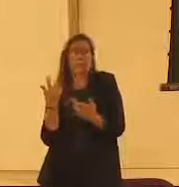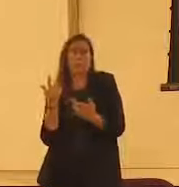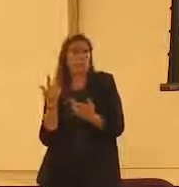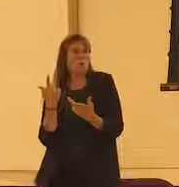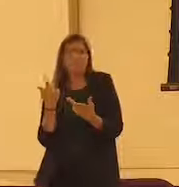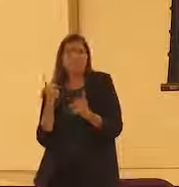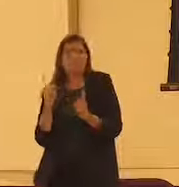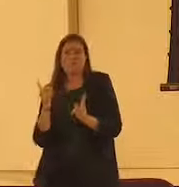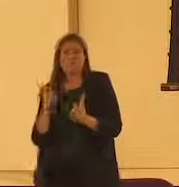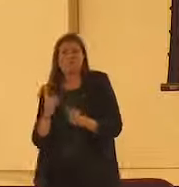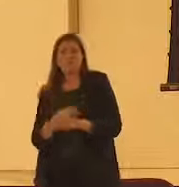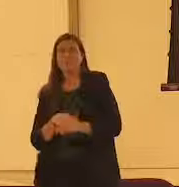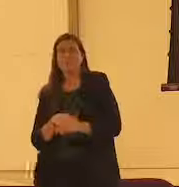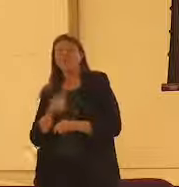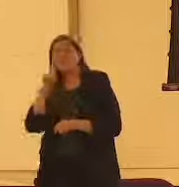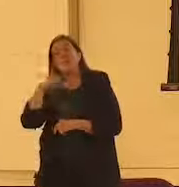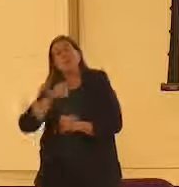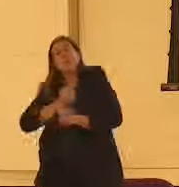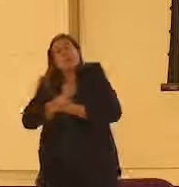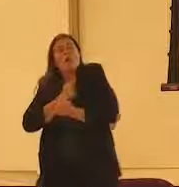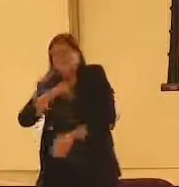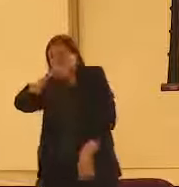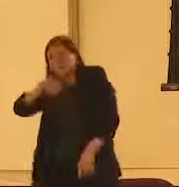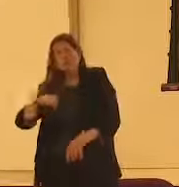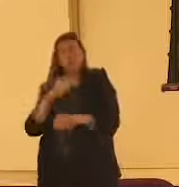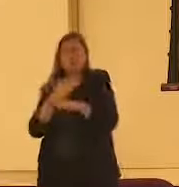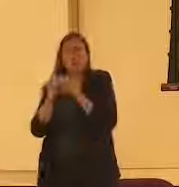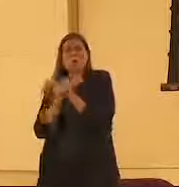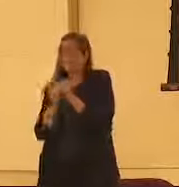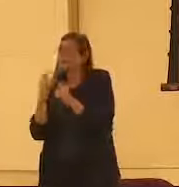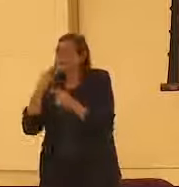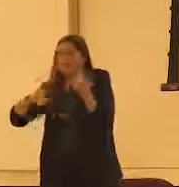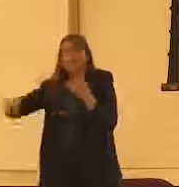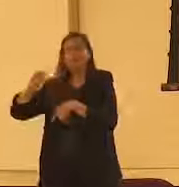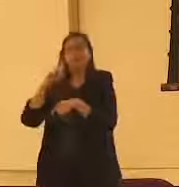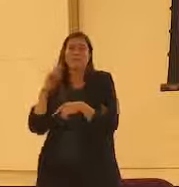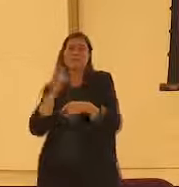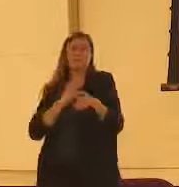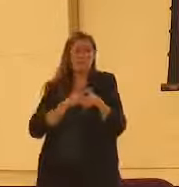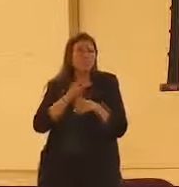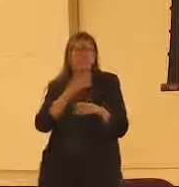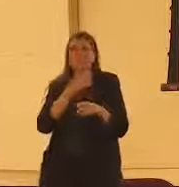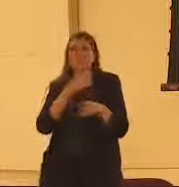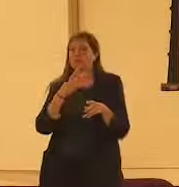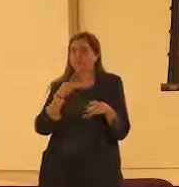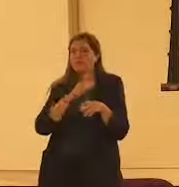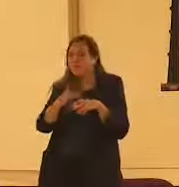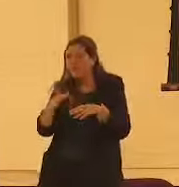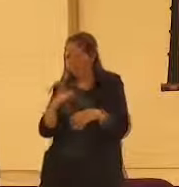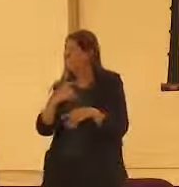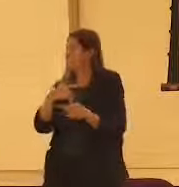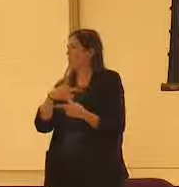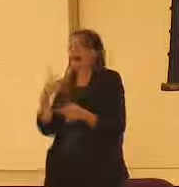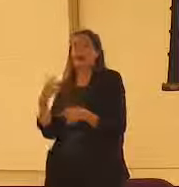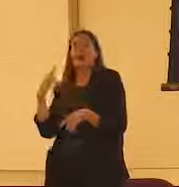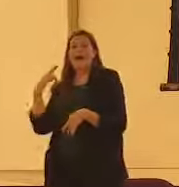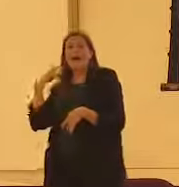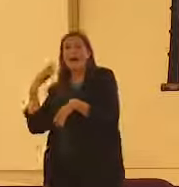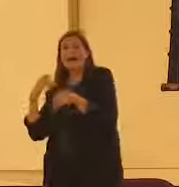bit is because I love working with deaf people, deaf professionals, as well as deaf patients. About half our staff at Northampton are